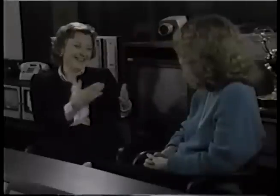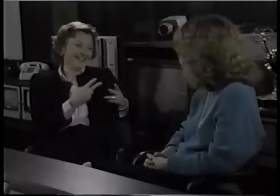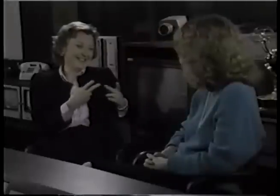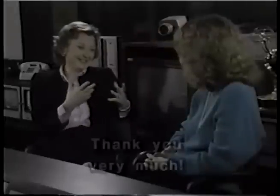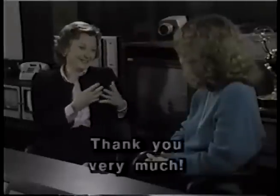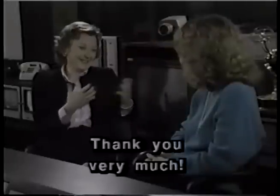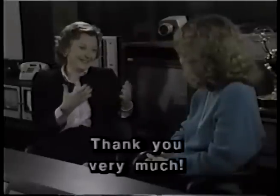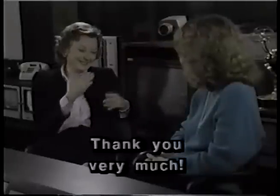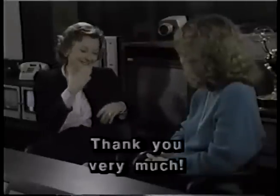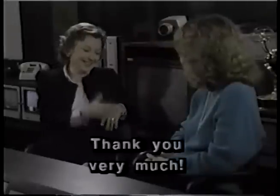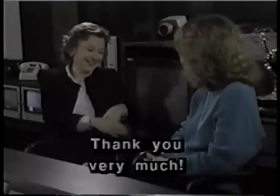Thank you very much.